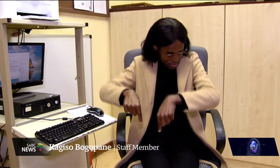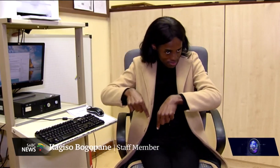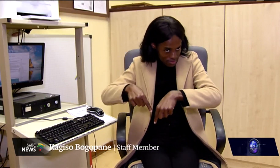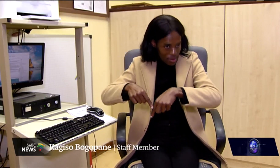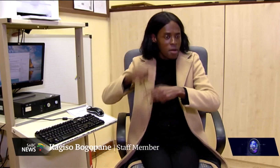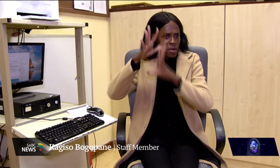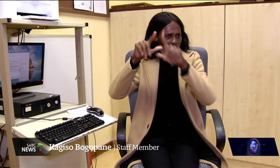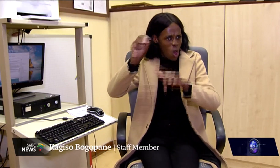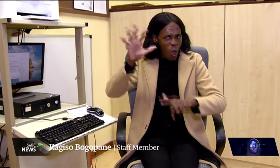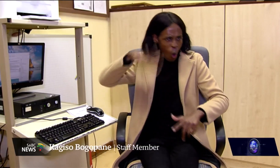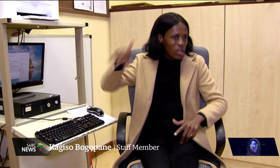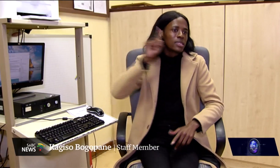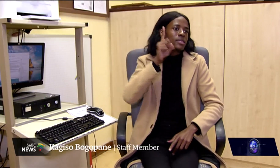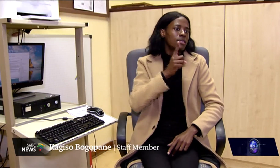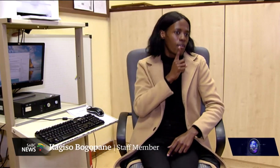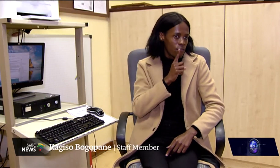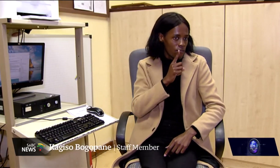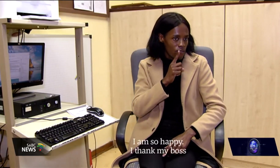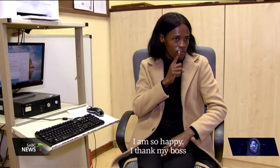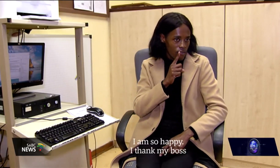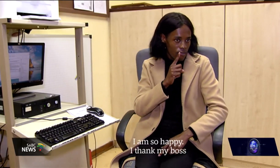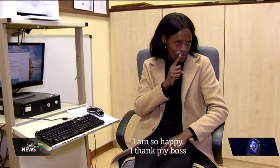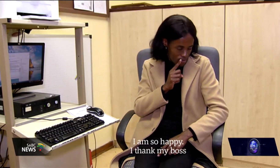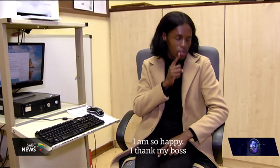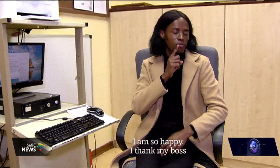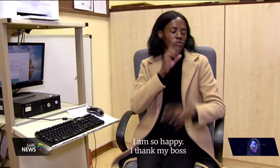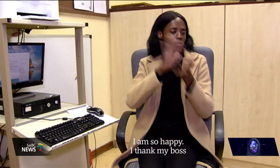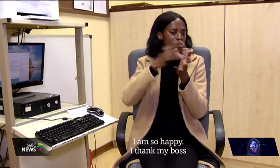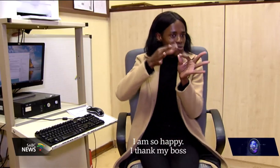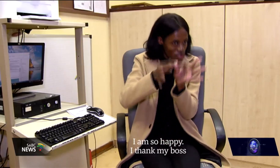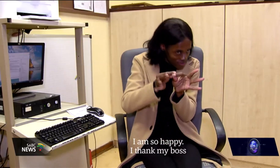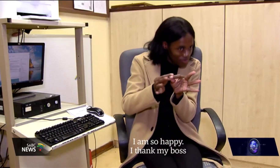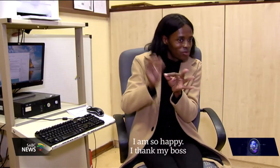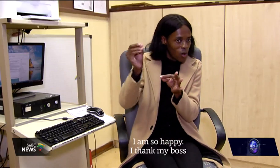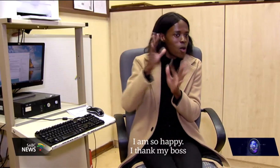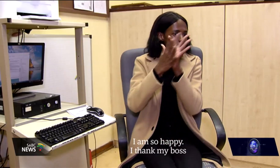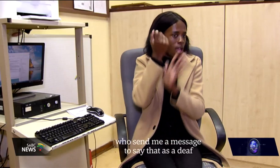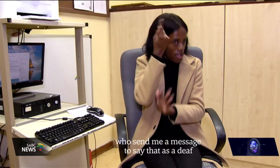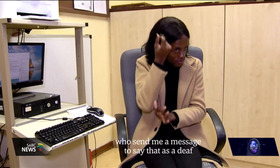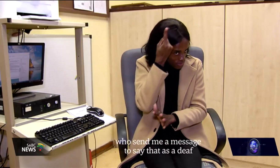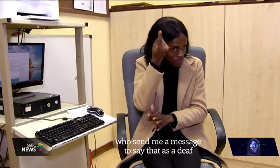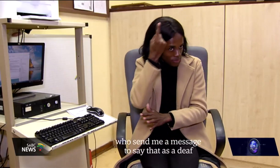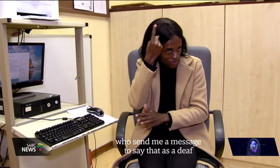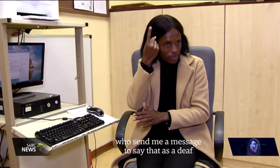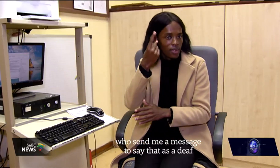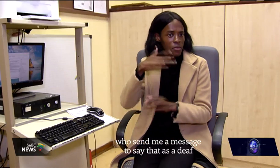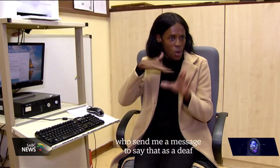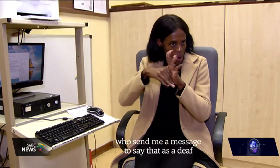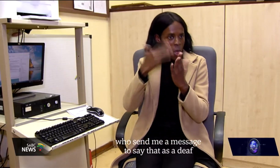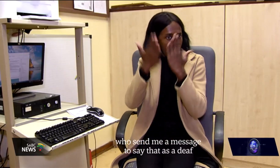I thank you for my boss who called me, just sent me a message to say that as a deaf person, we